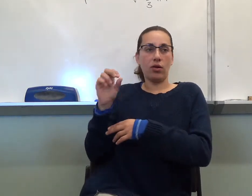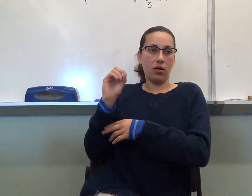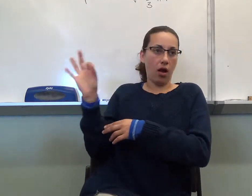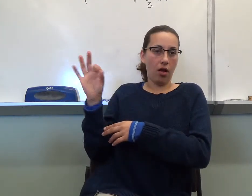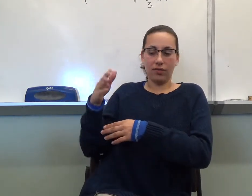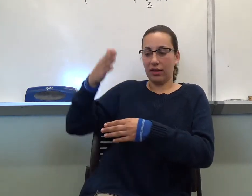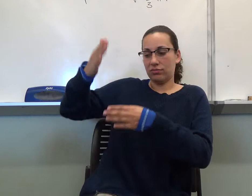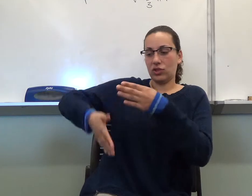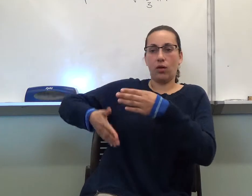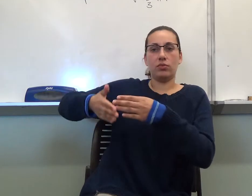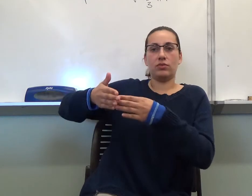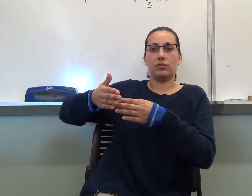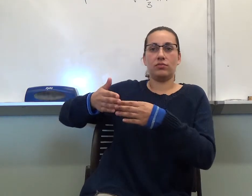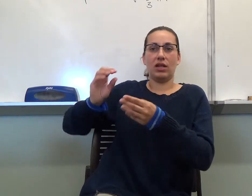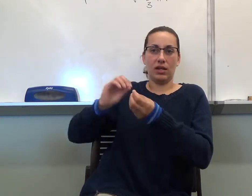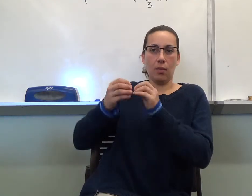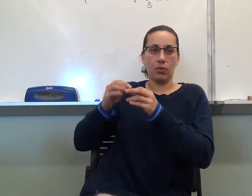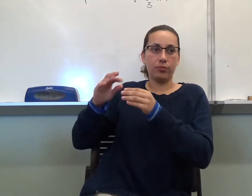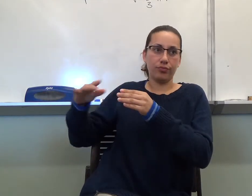a repeater over here, so I rounded it off to